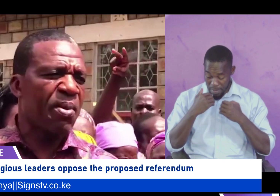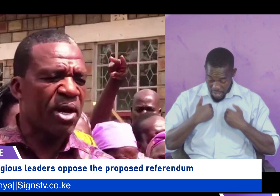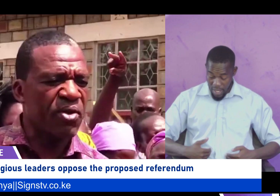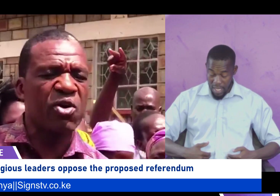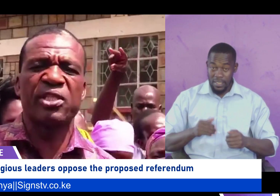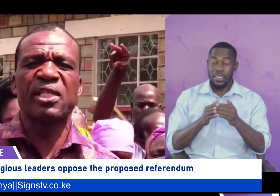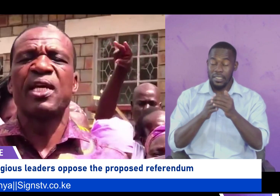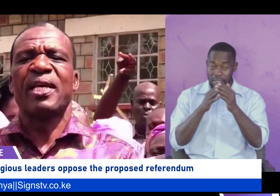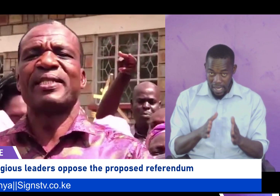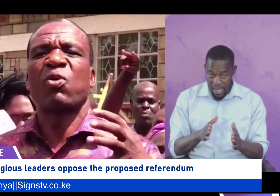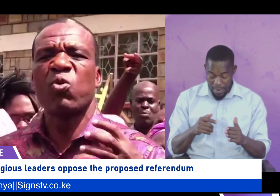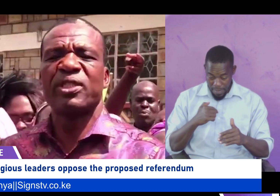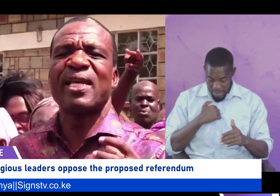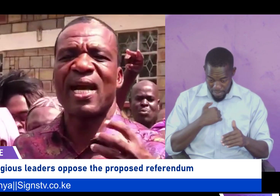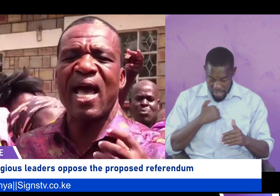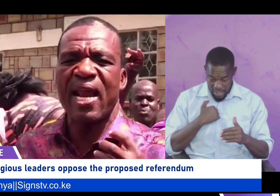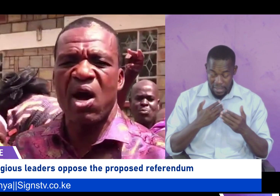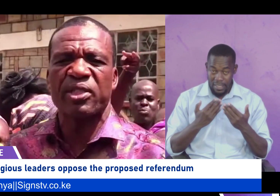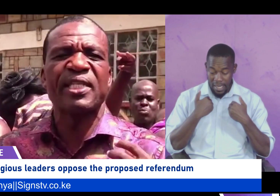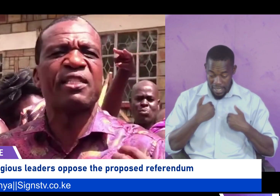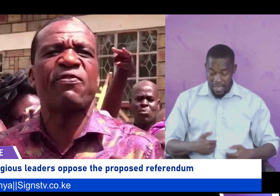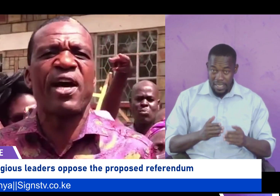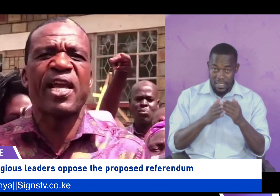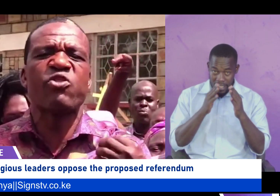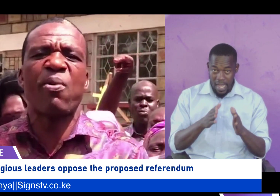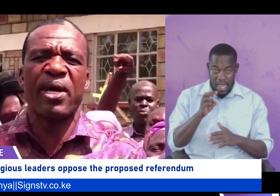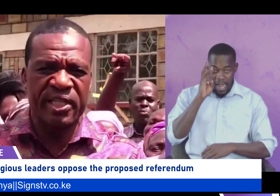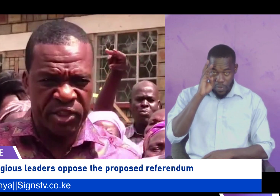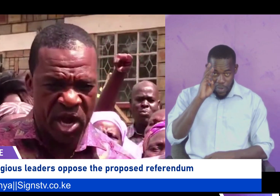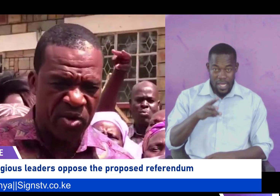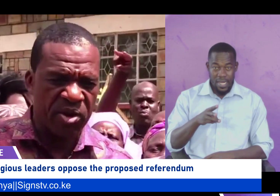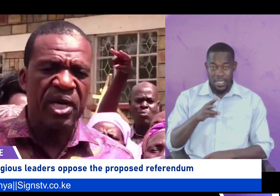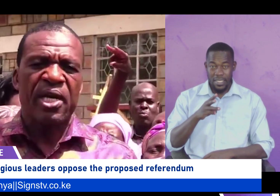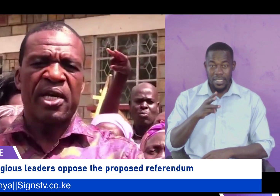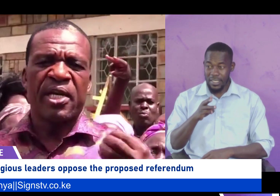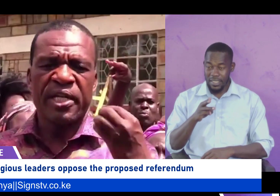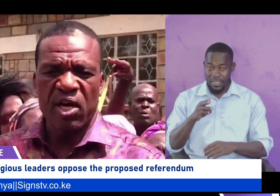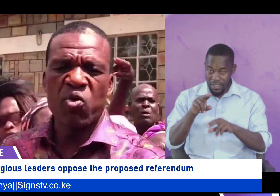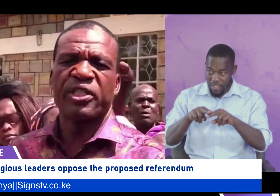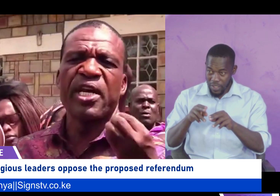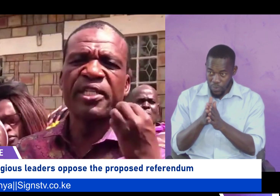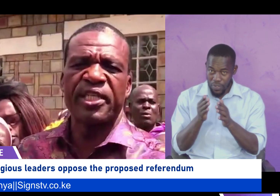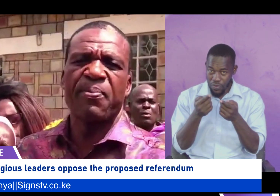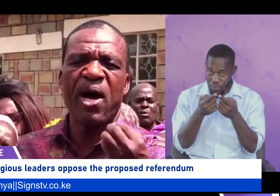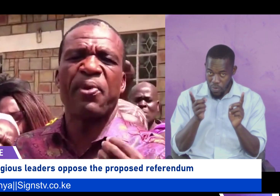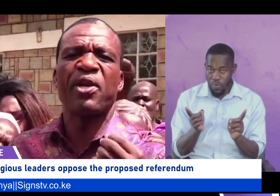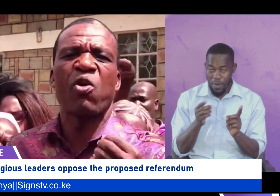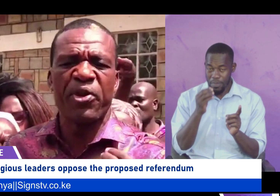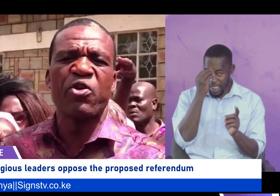kama kiongozi nitakucha nikae nao, sitachifanya najua mahitaji yao. Nitakucha ni seek public